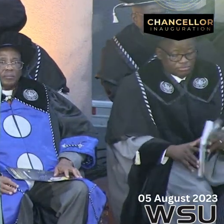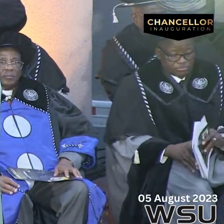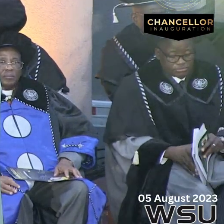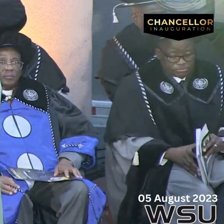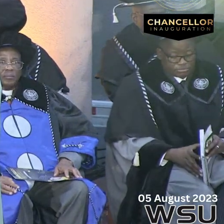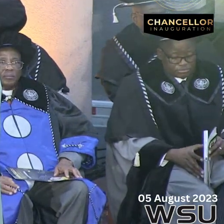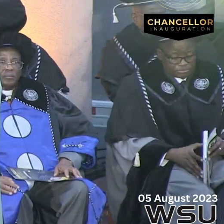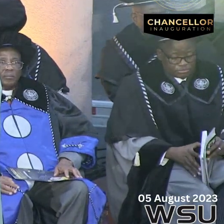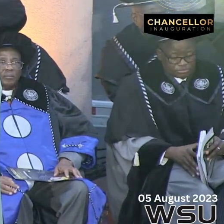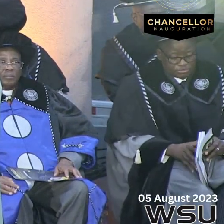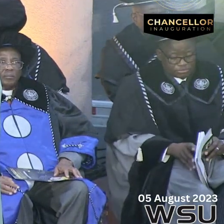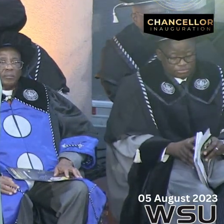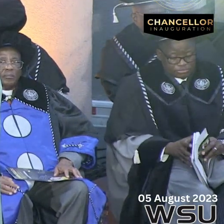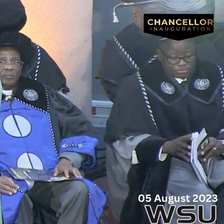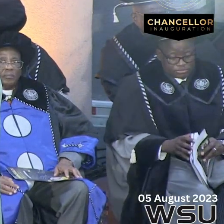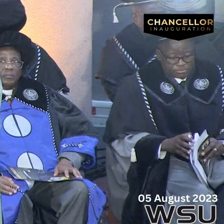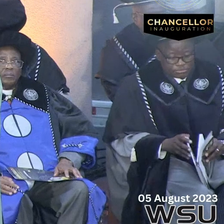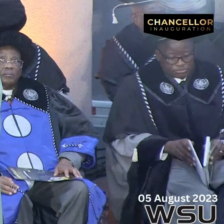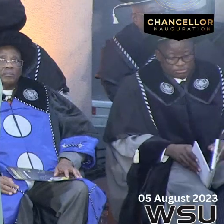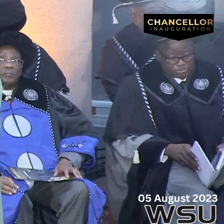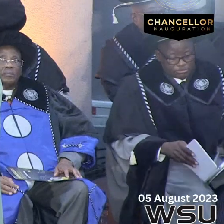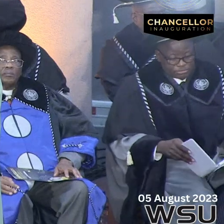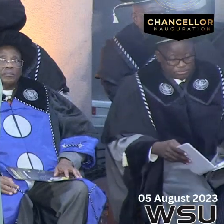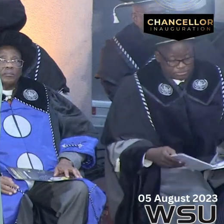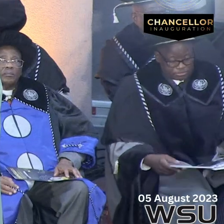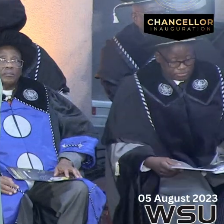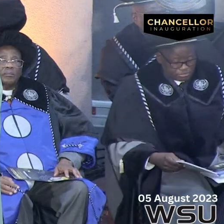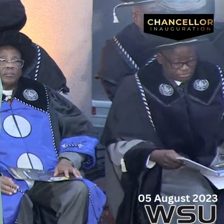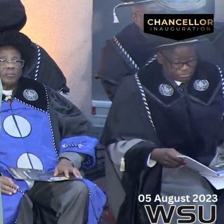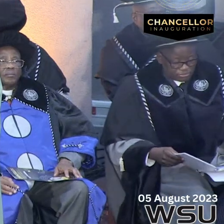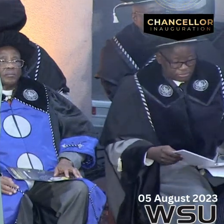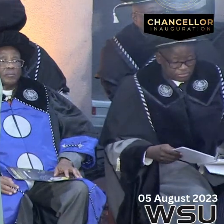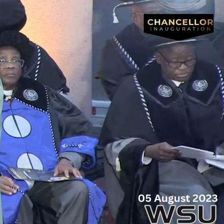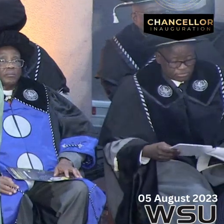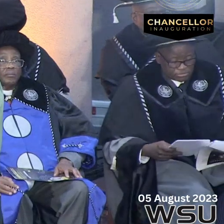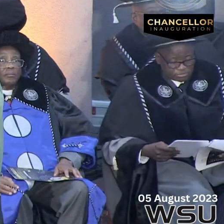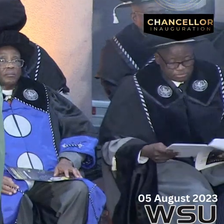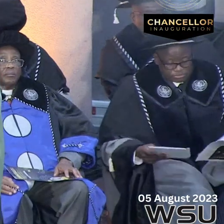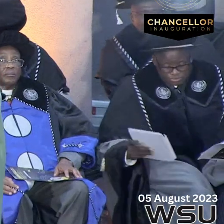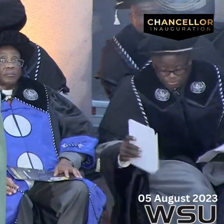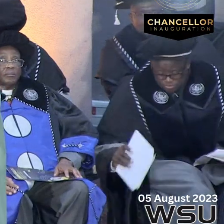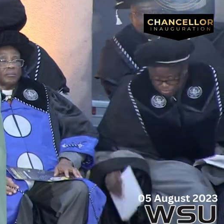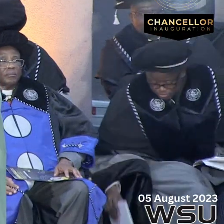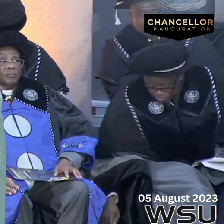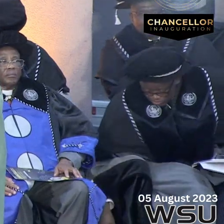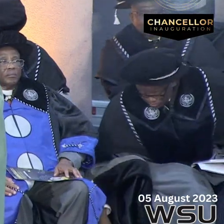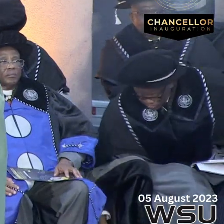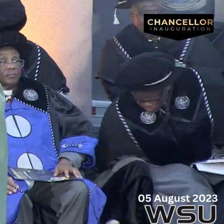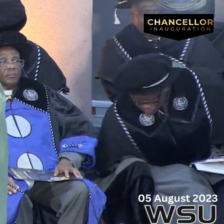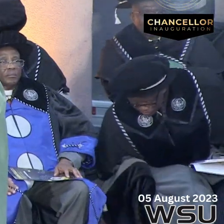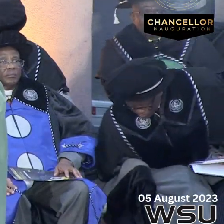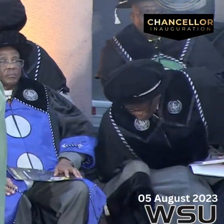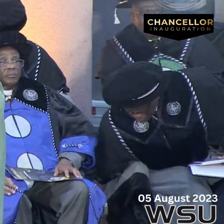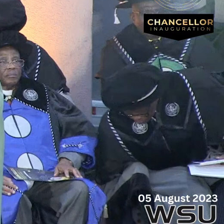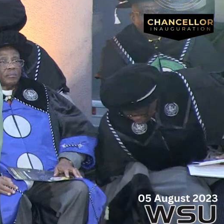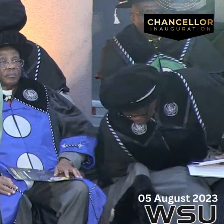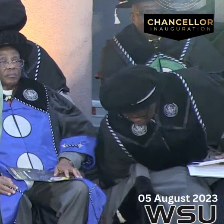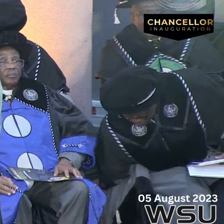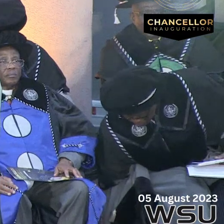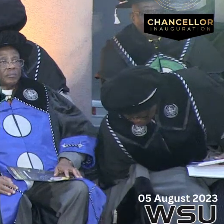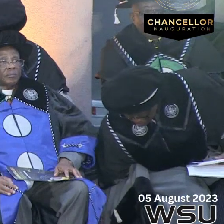It has defied the trappings of apartheid to become a central voice in the higher education sector in South Africa.